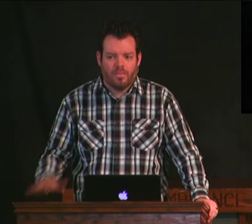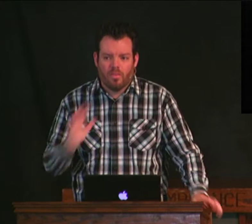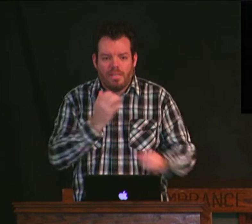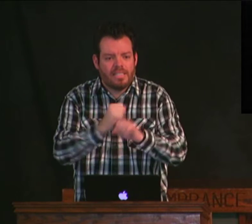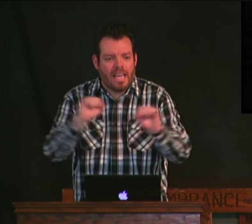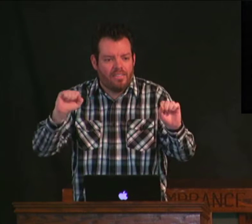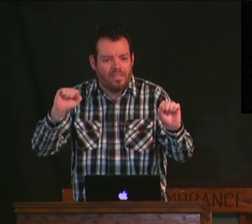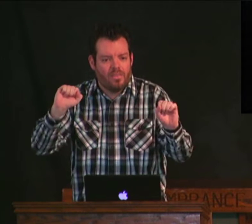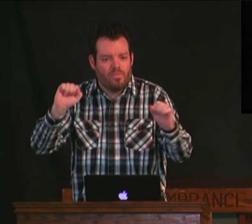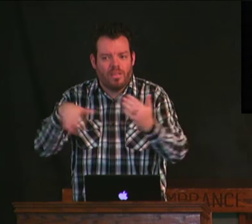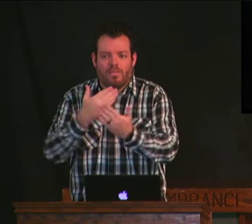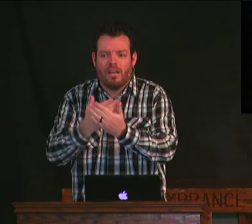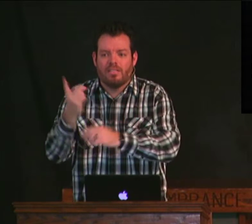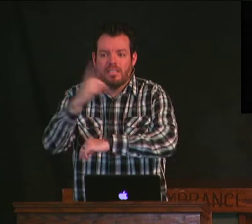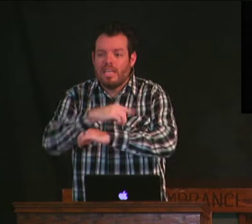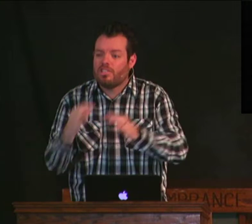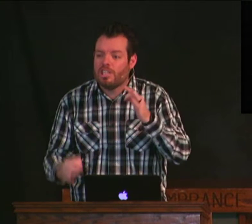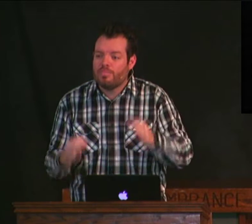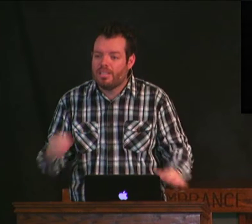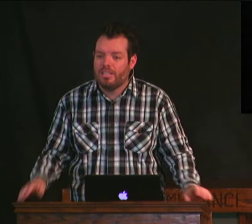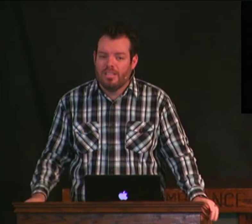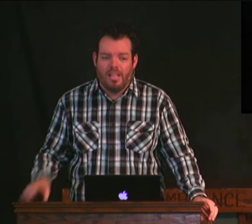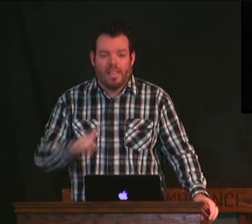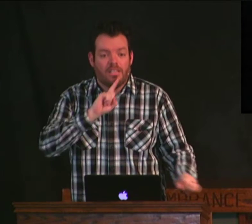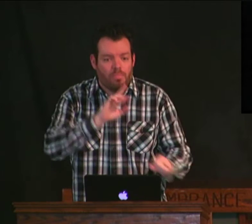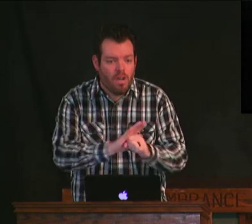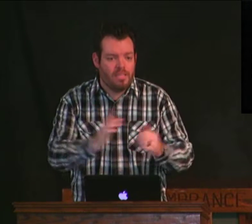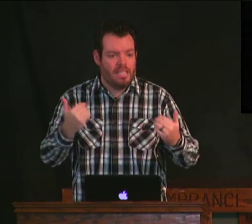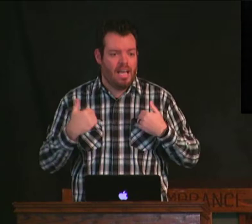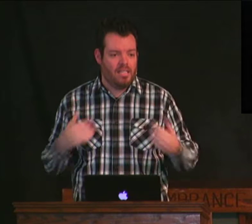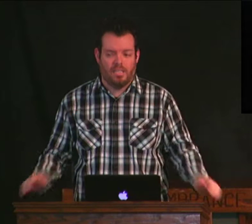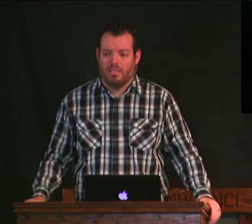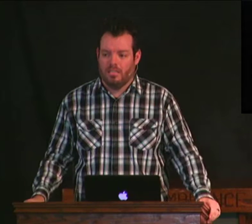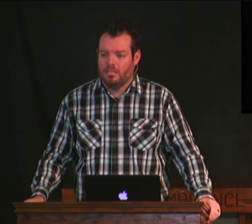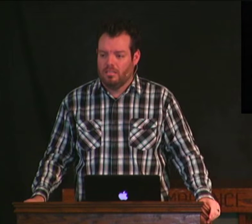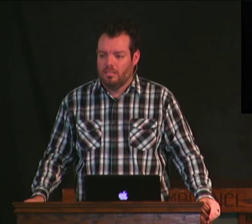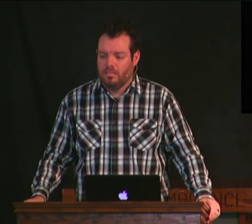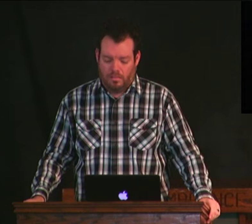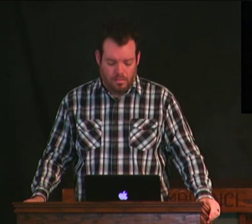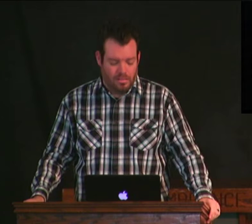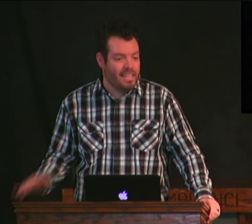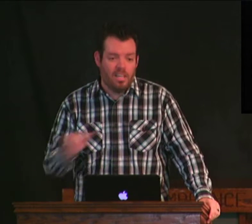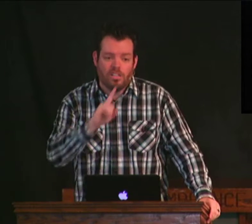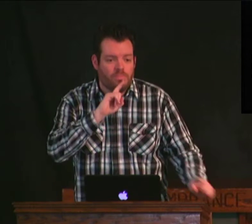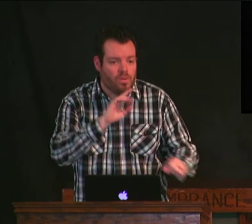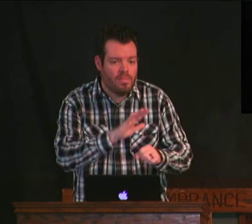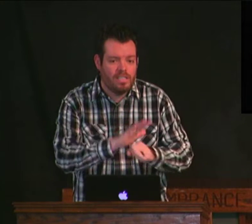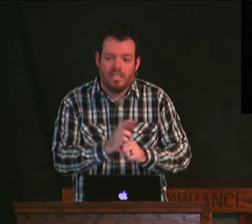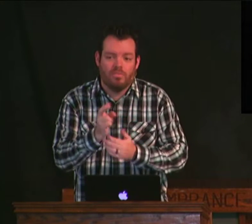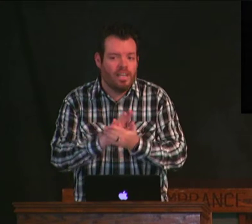will be saved when they arise on the day of judgment. That's the promise he has. And he also promises the unrighteous